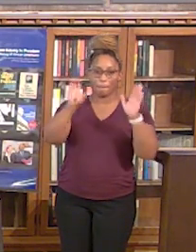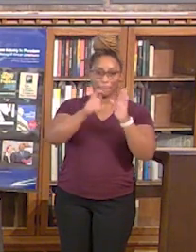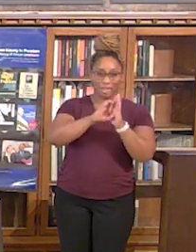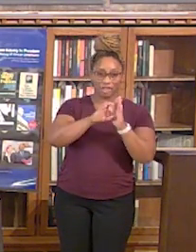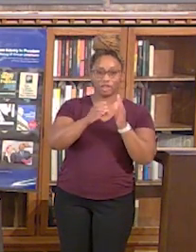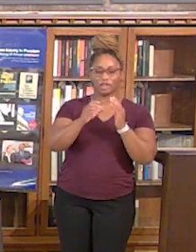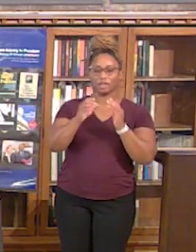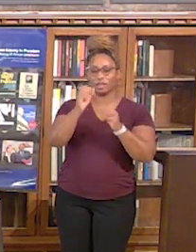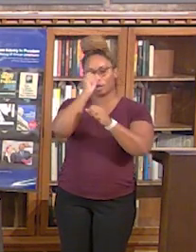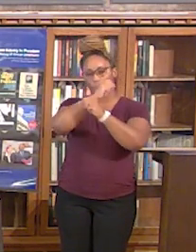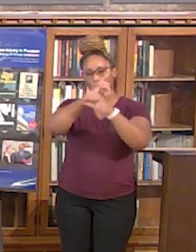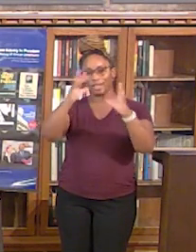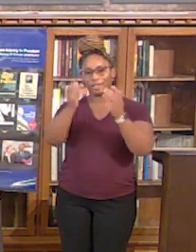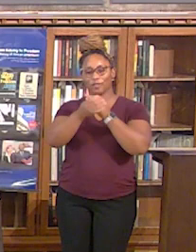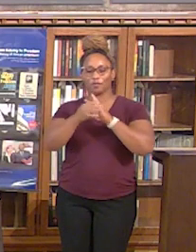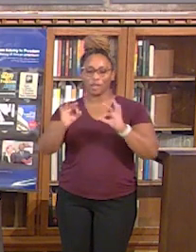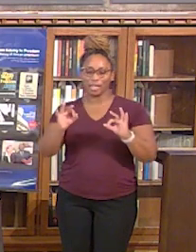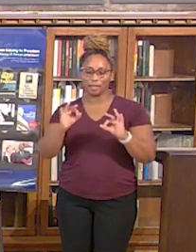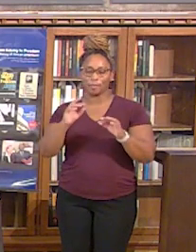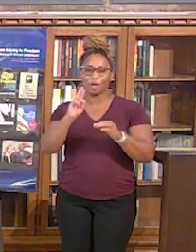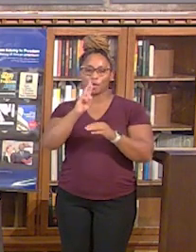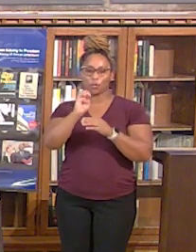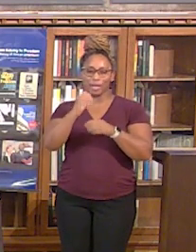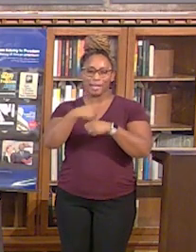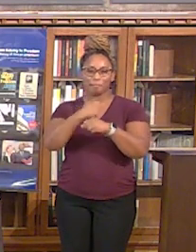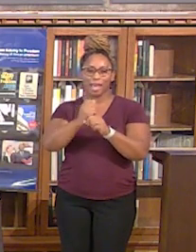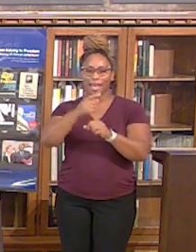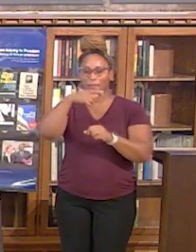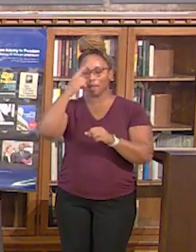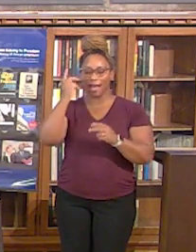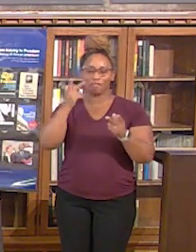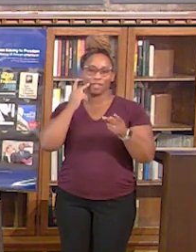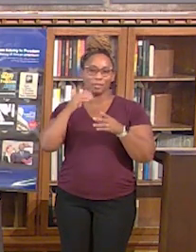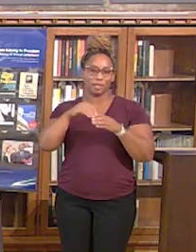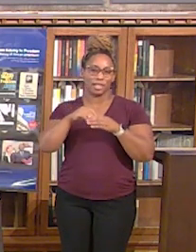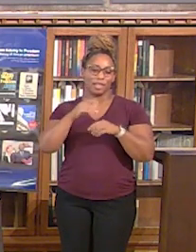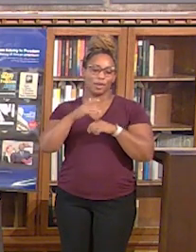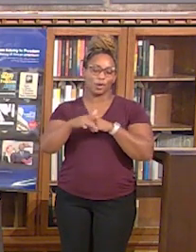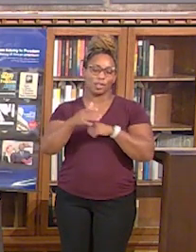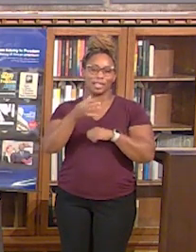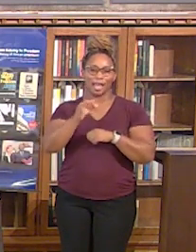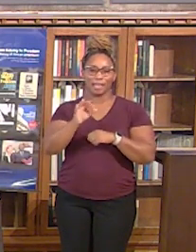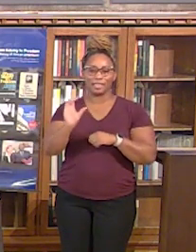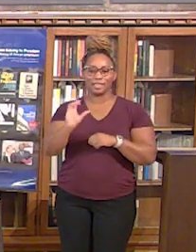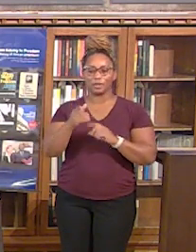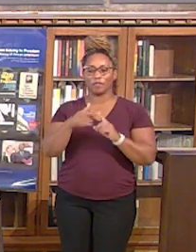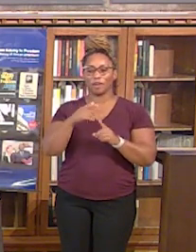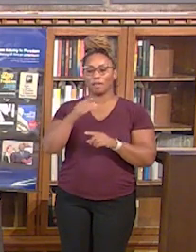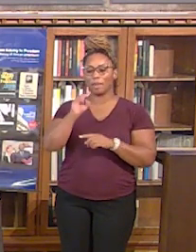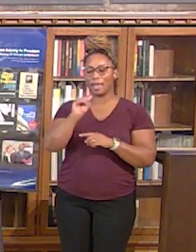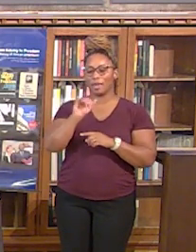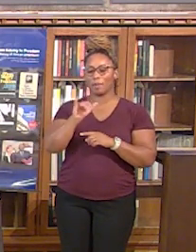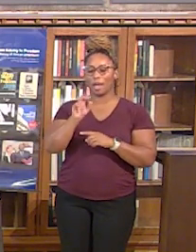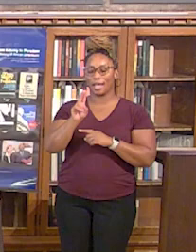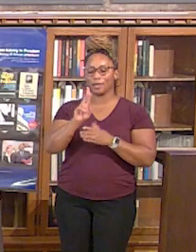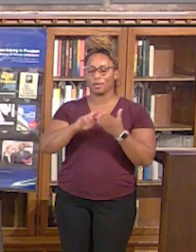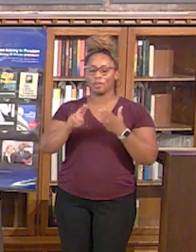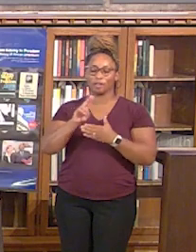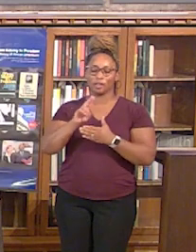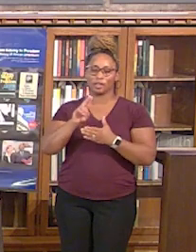freedom remaking black visibility in the early 19th century from NYU University press